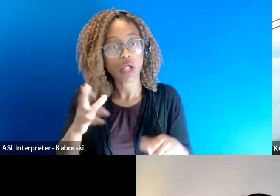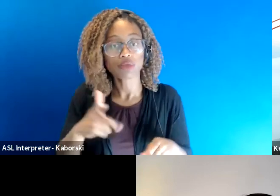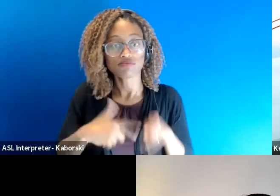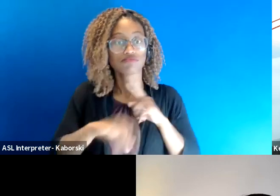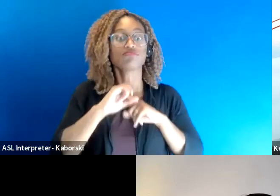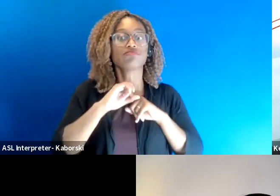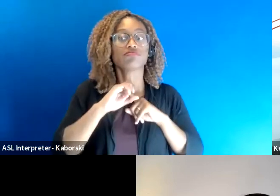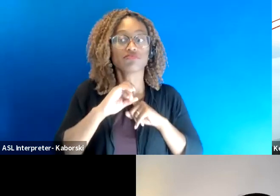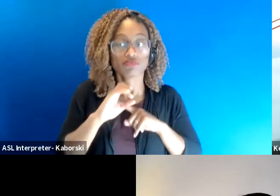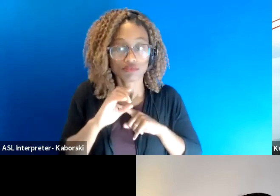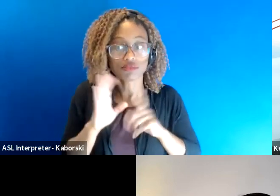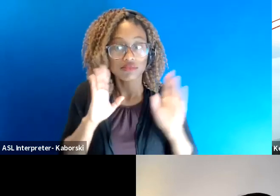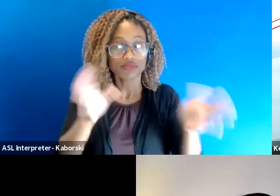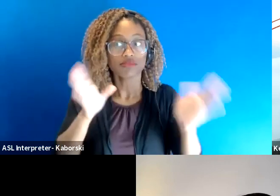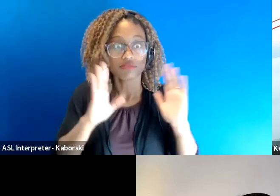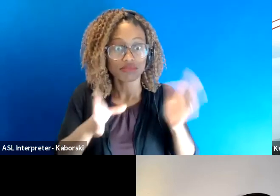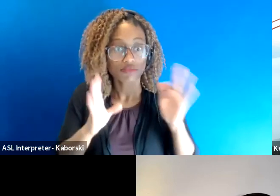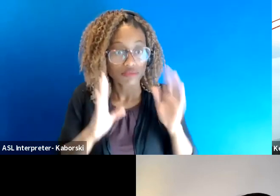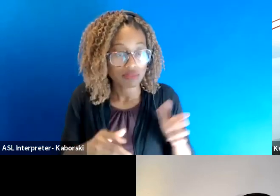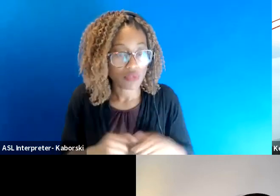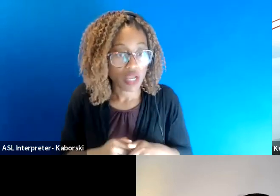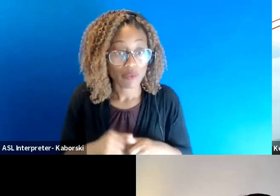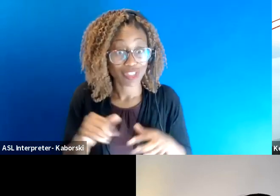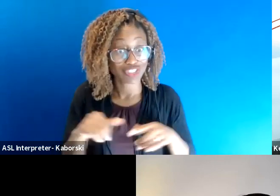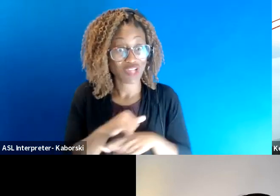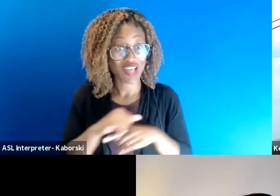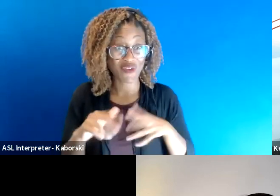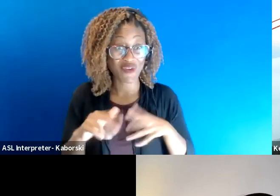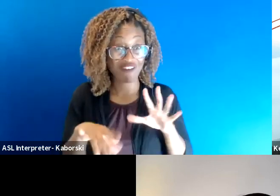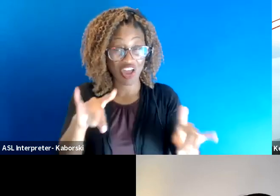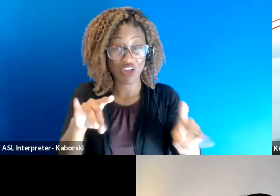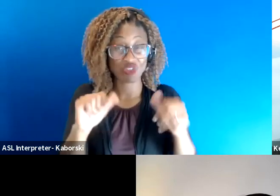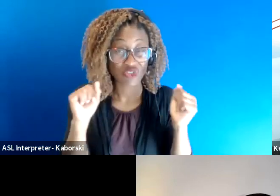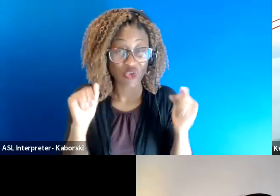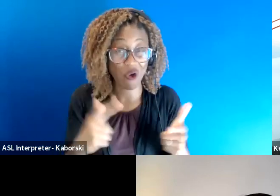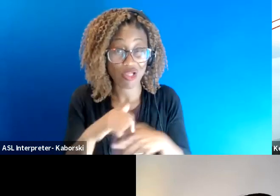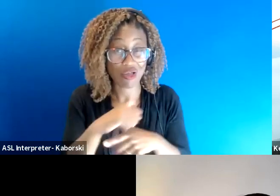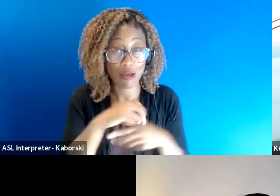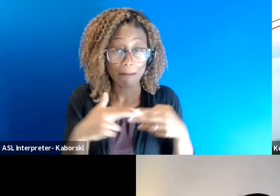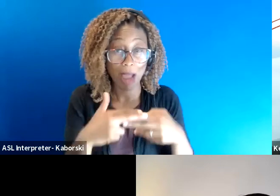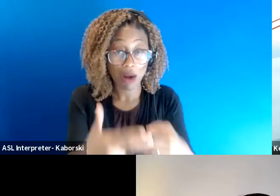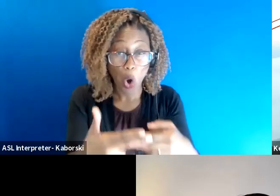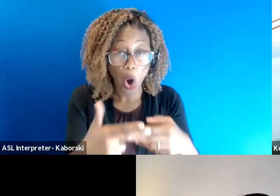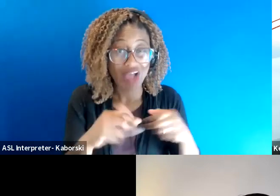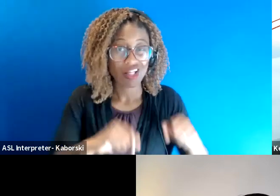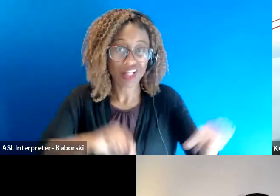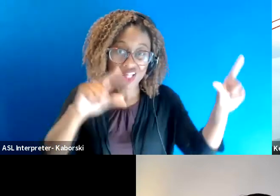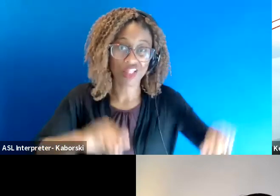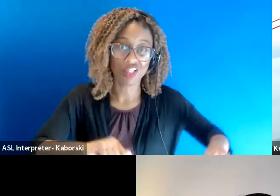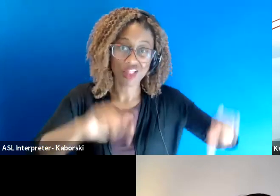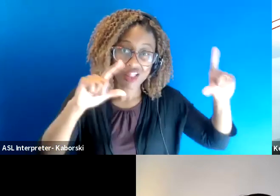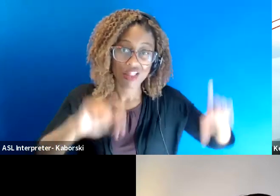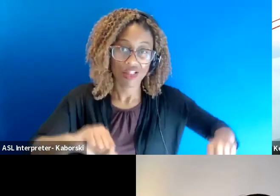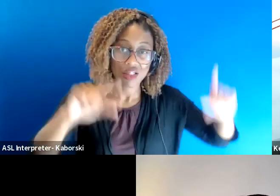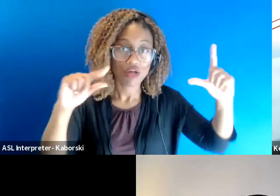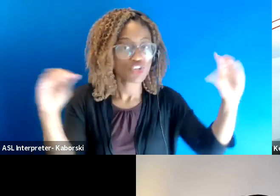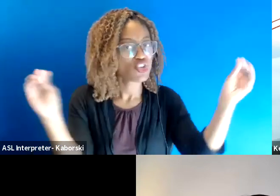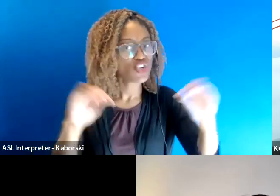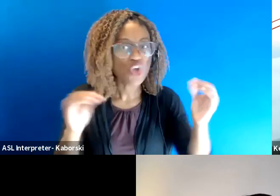the training, when we found out their training, it's all PowerPoints and slideshows. There's no